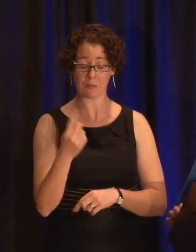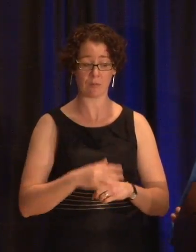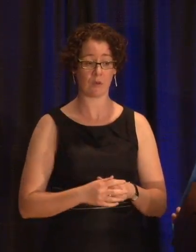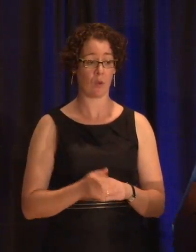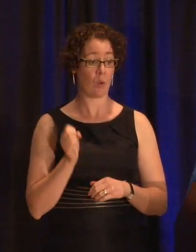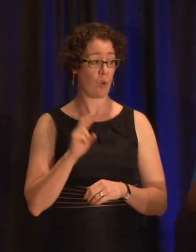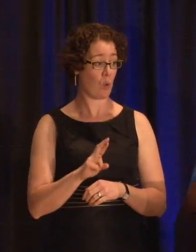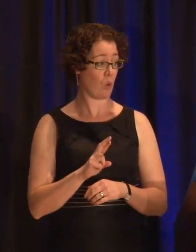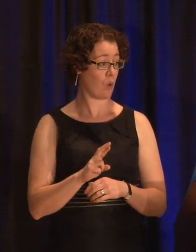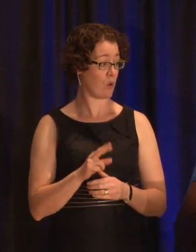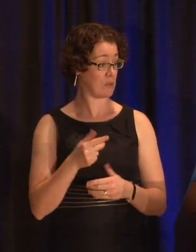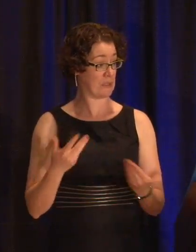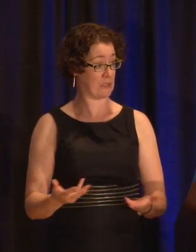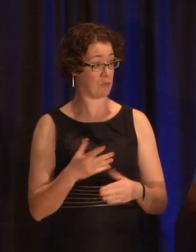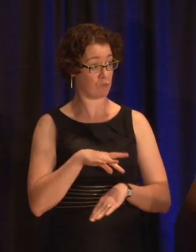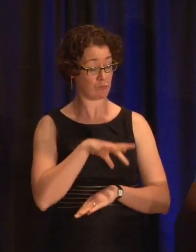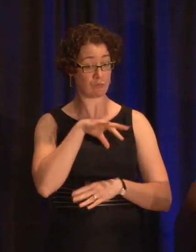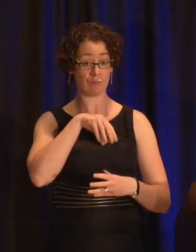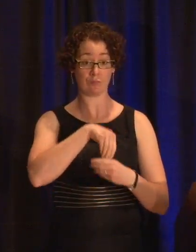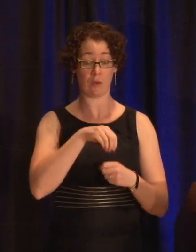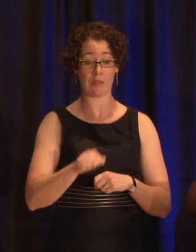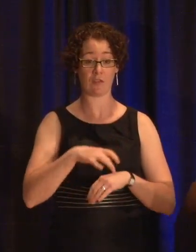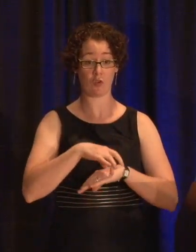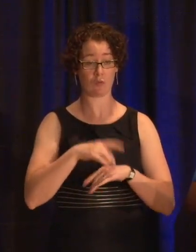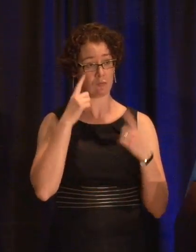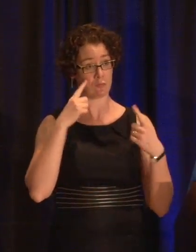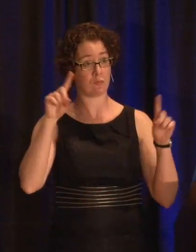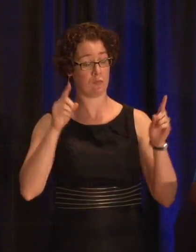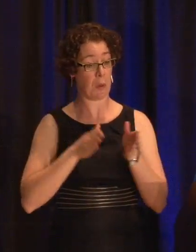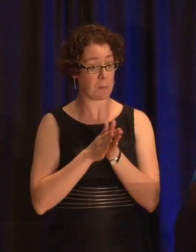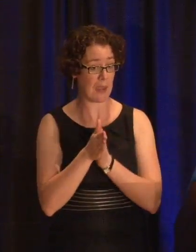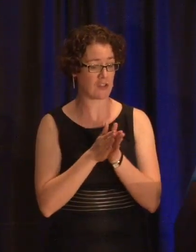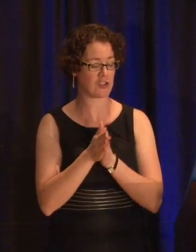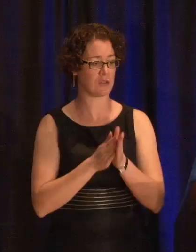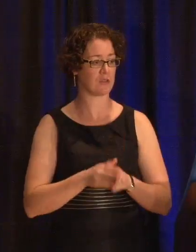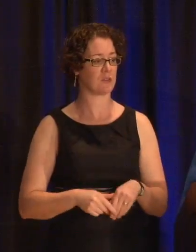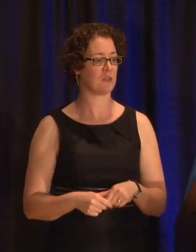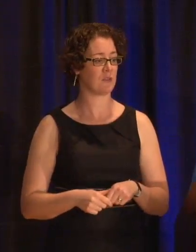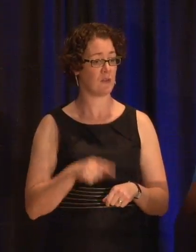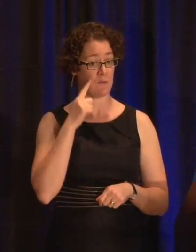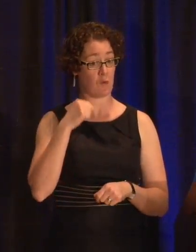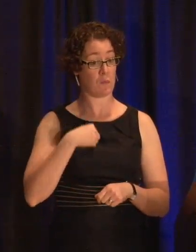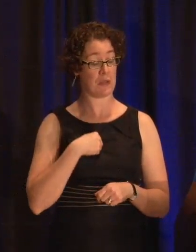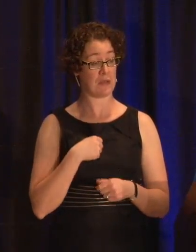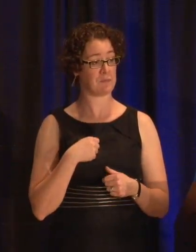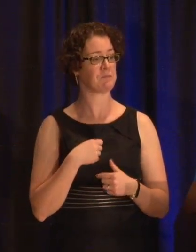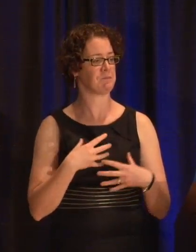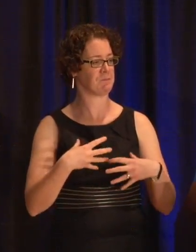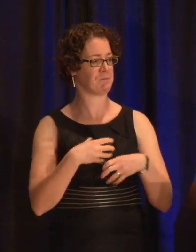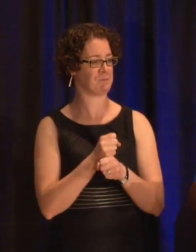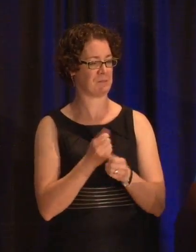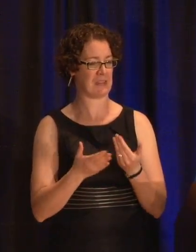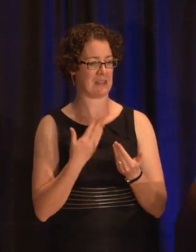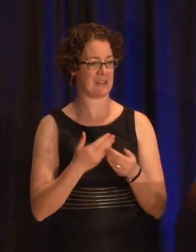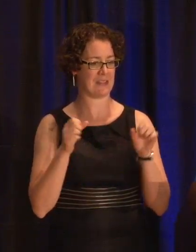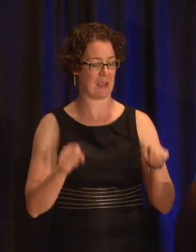be what you were placed on this earth to achieve. For me, it can be summed up in the following statement.